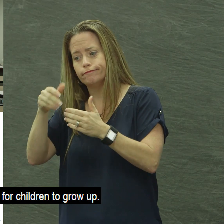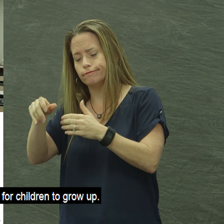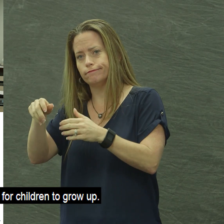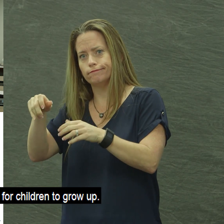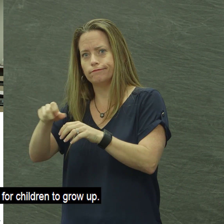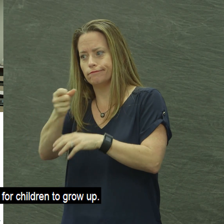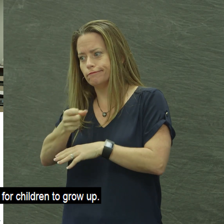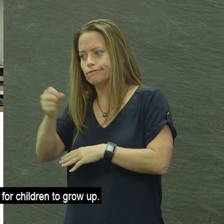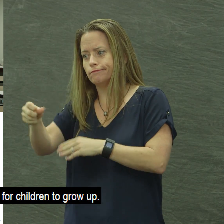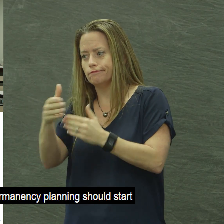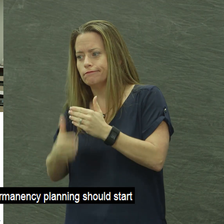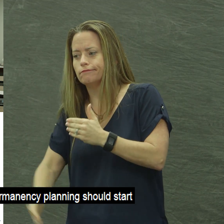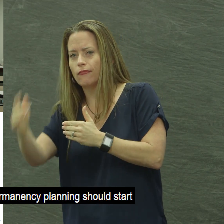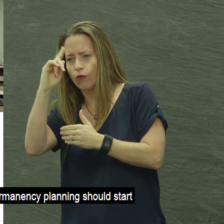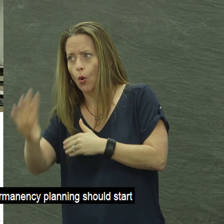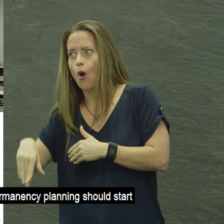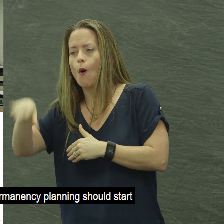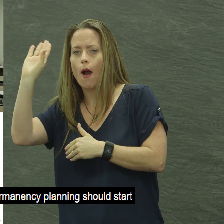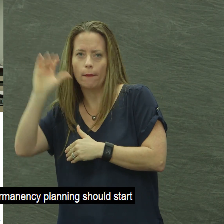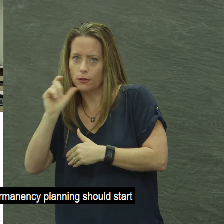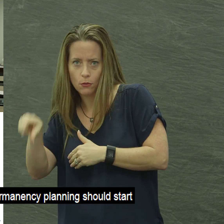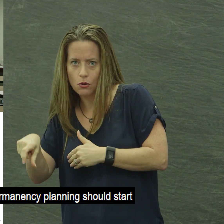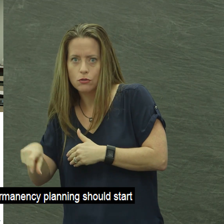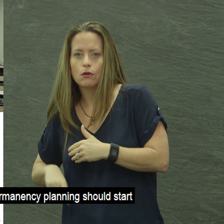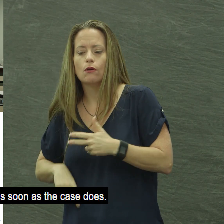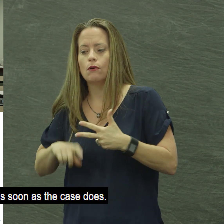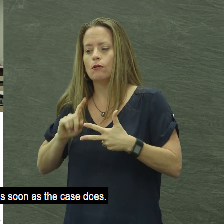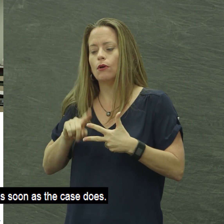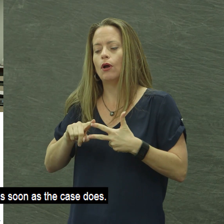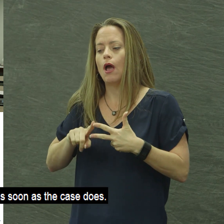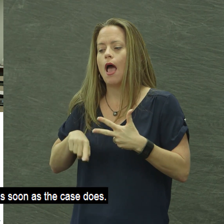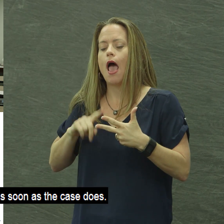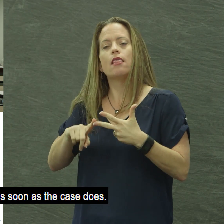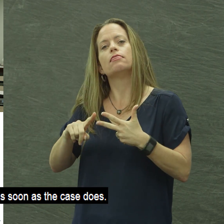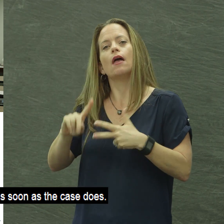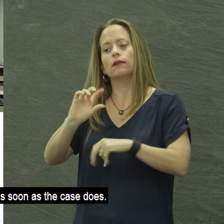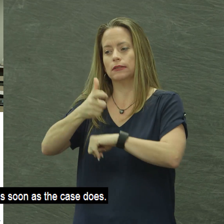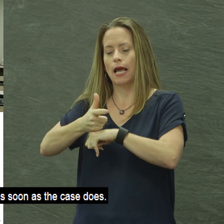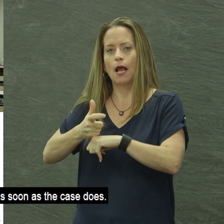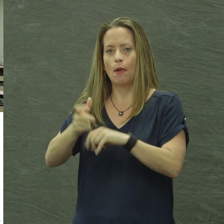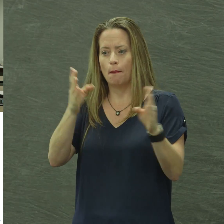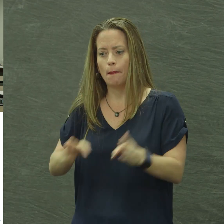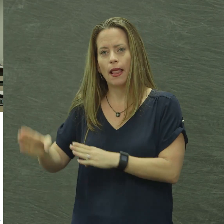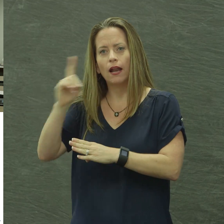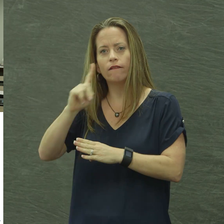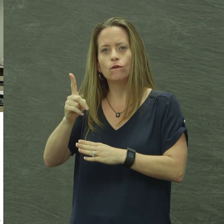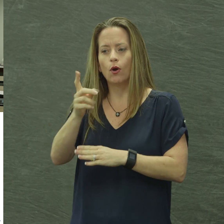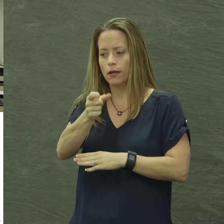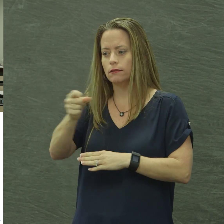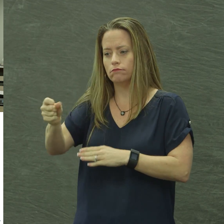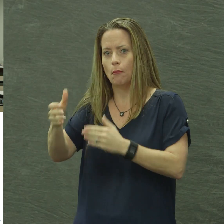to grow up. And permanency planning should start as soon as the case does.